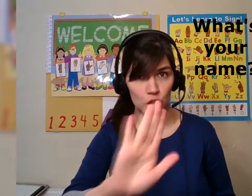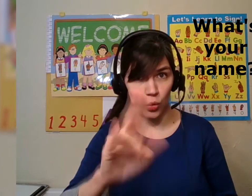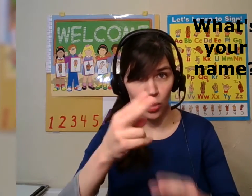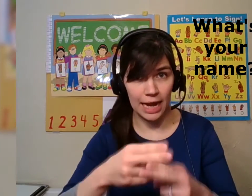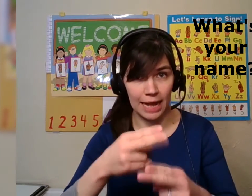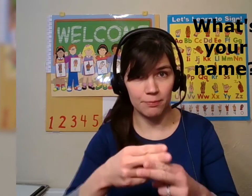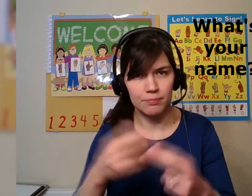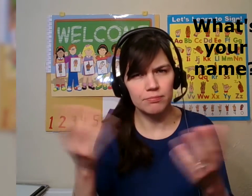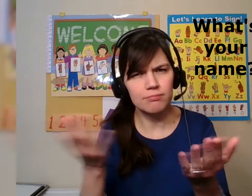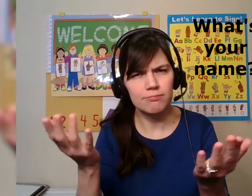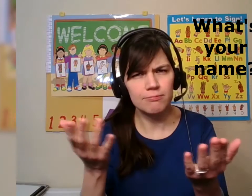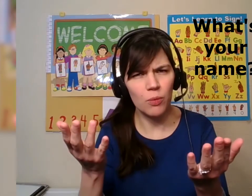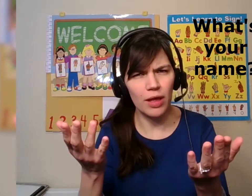Your name. What?